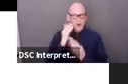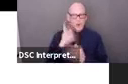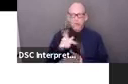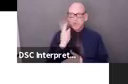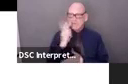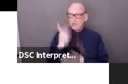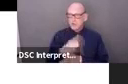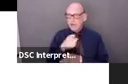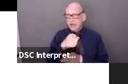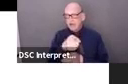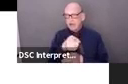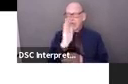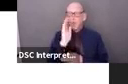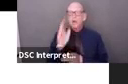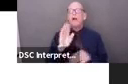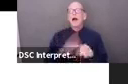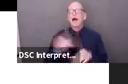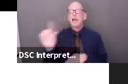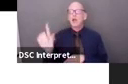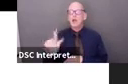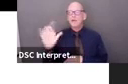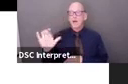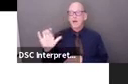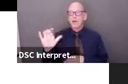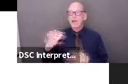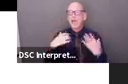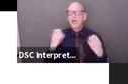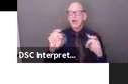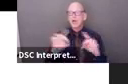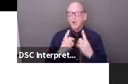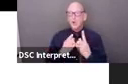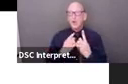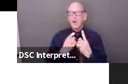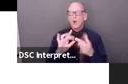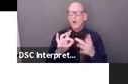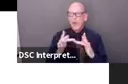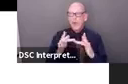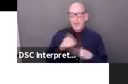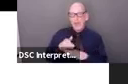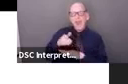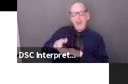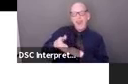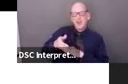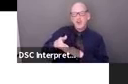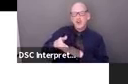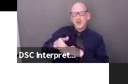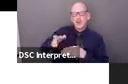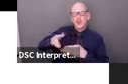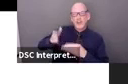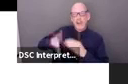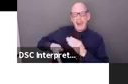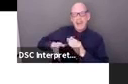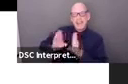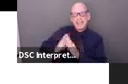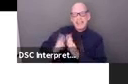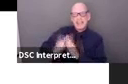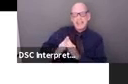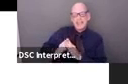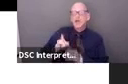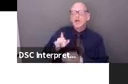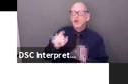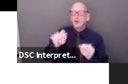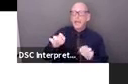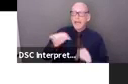will actually be on the Lucas County Health Department's website following our session and as part of the session. So you can